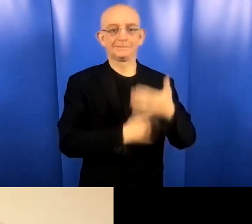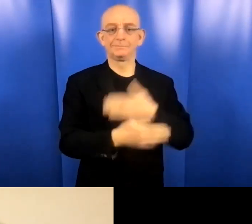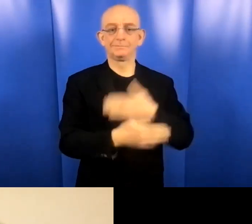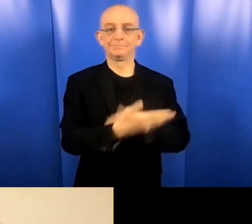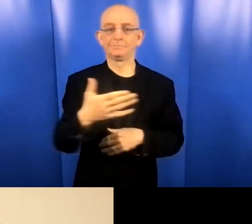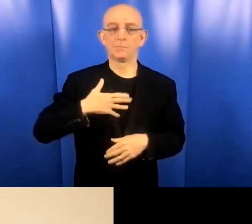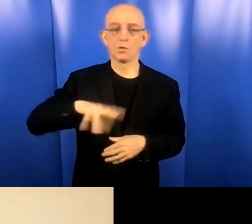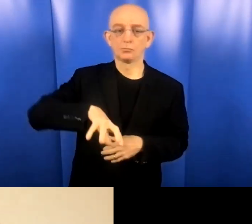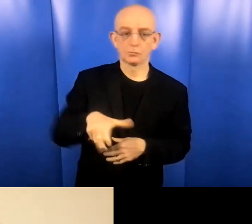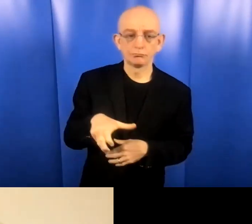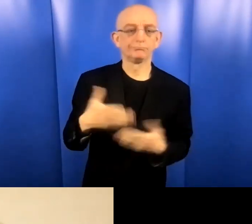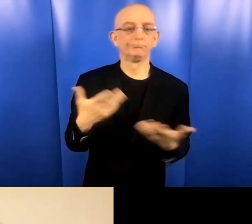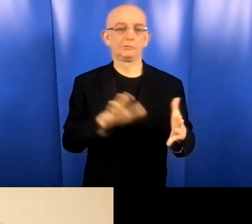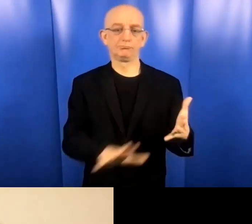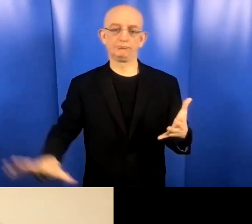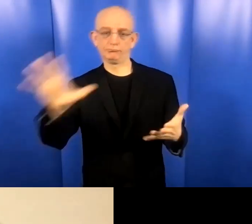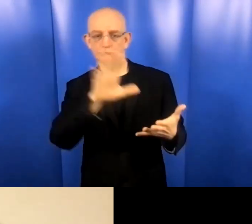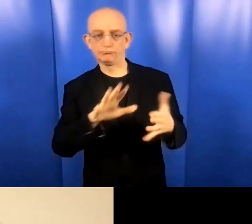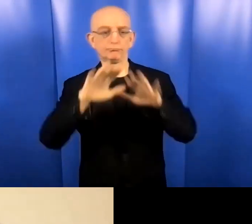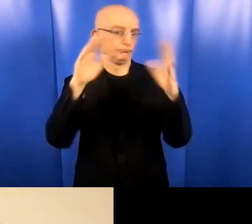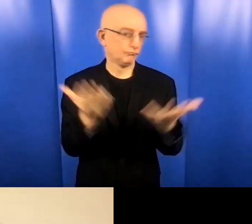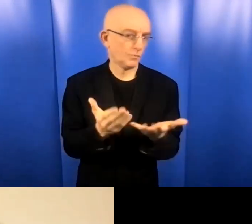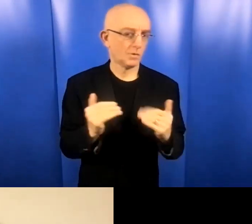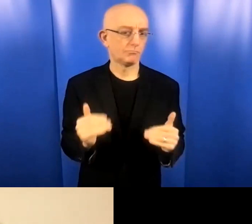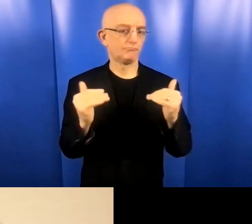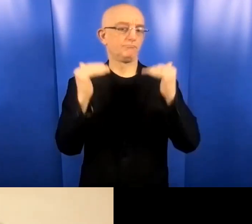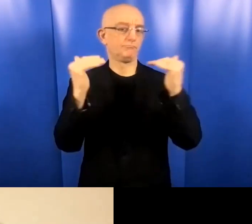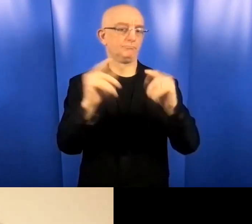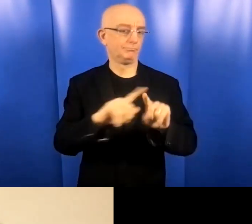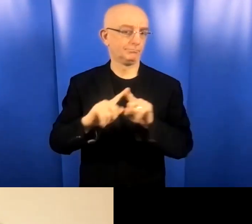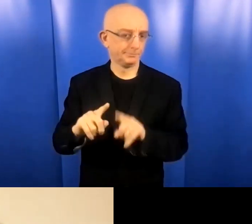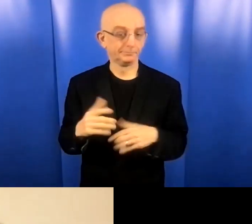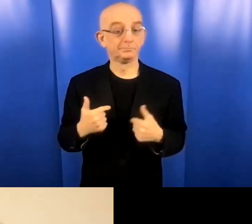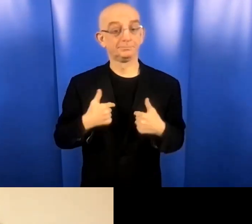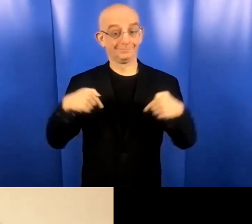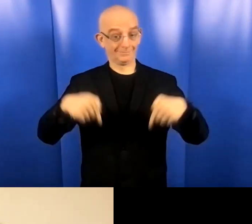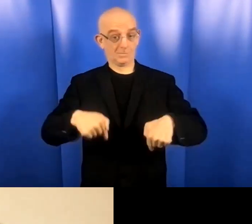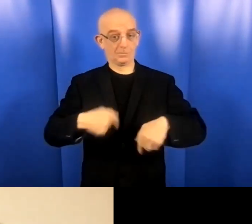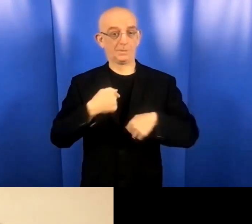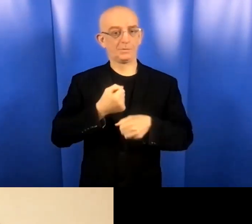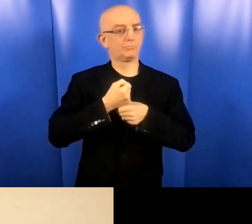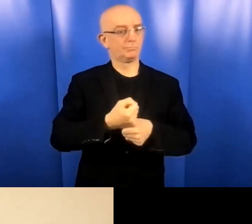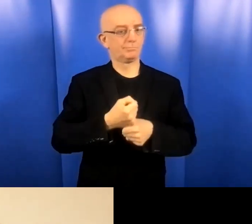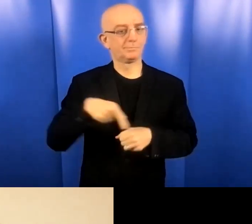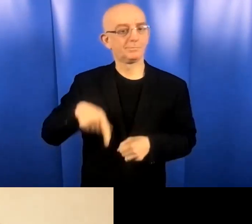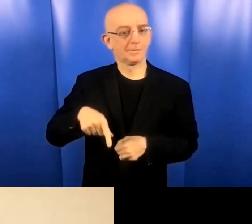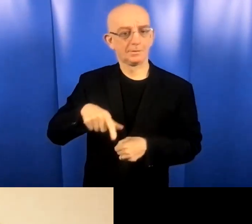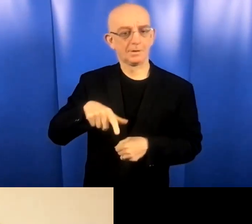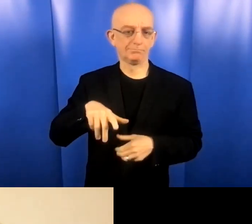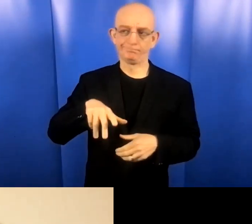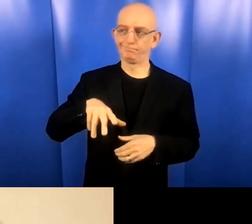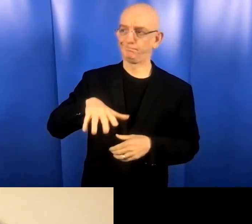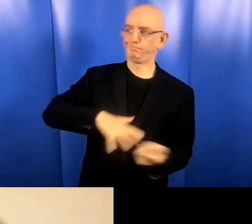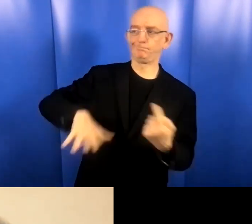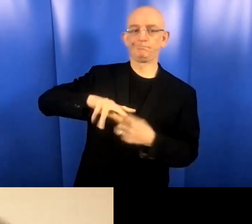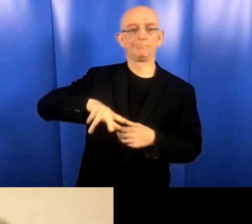Women Association of Nepal, and which works for young indigenous women with disabilities. And for